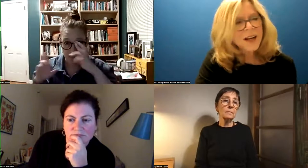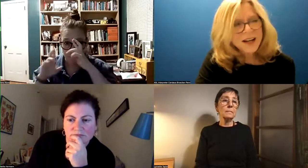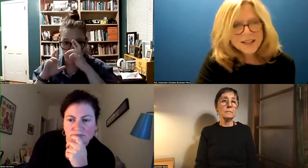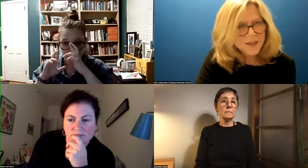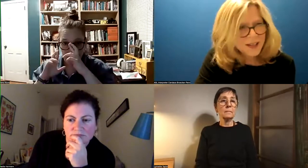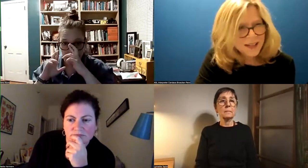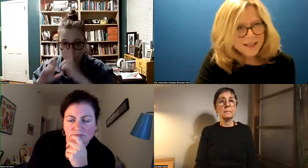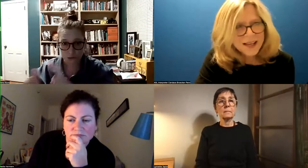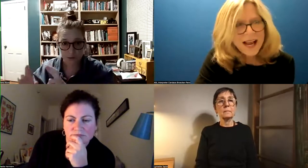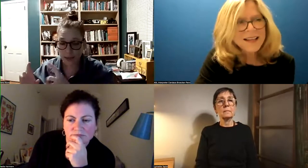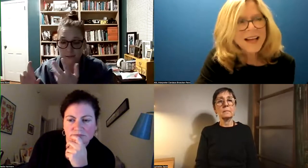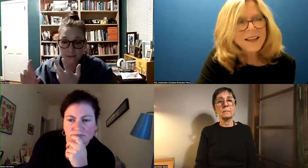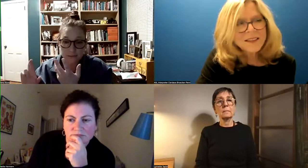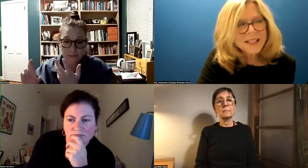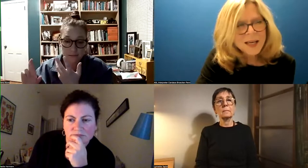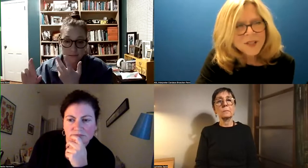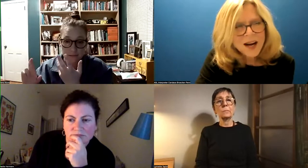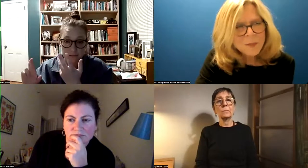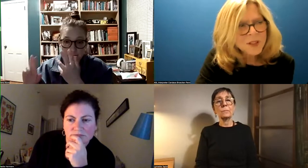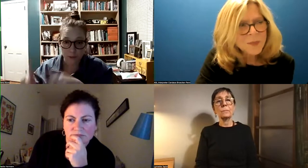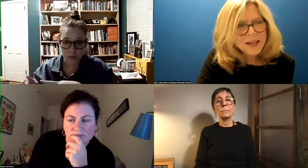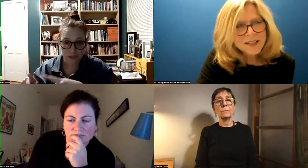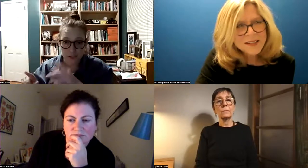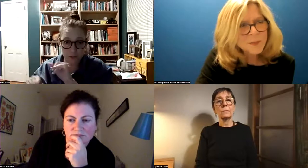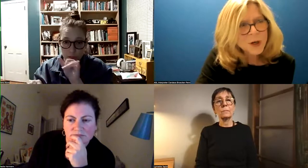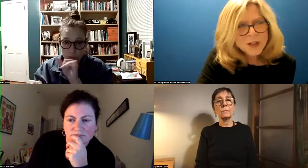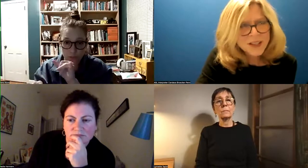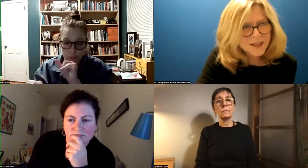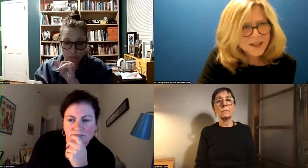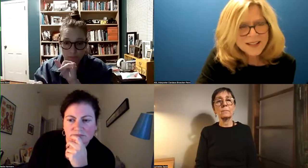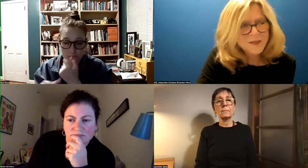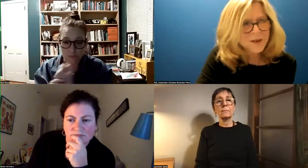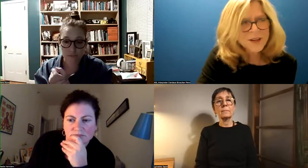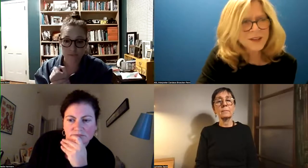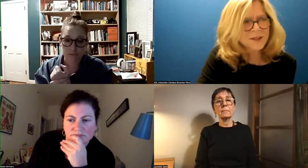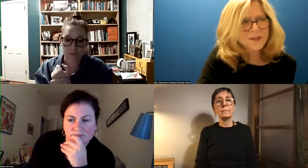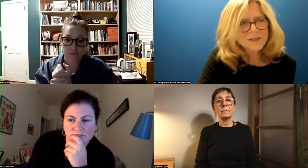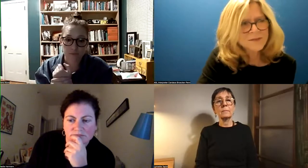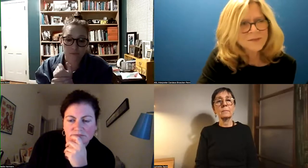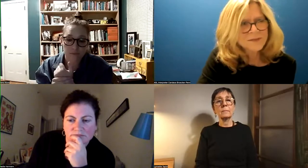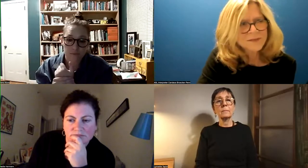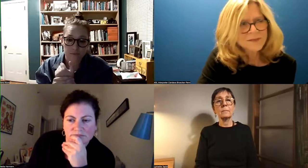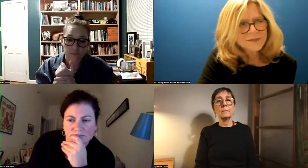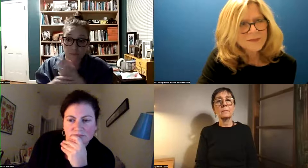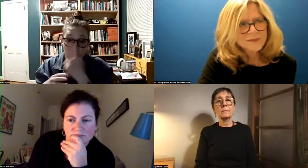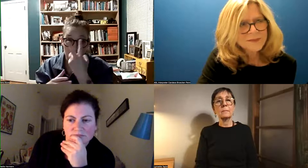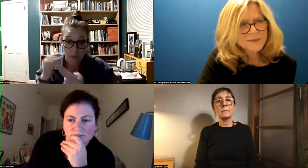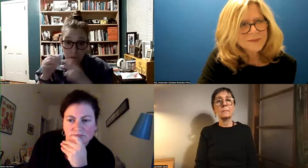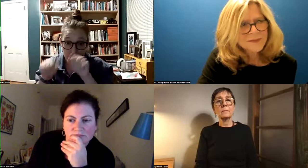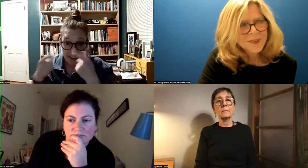different kinds of things, and at the same time, respect the person that's in front of you.